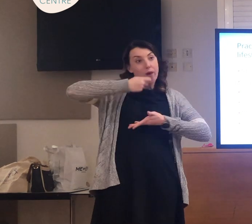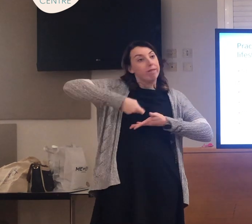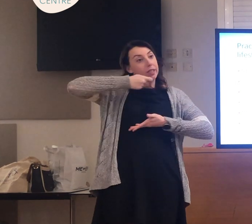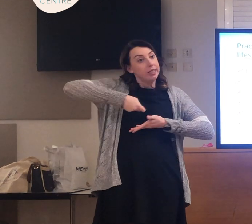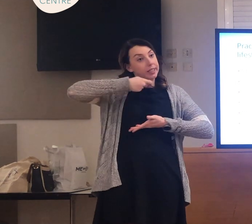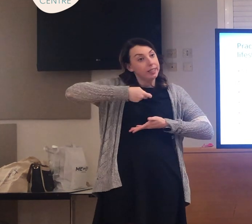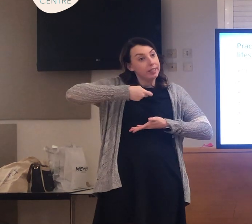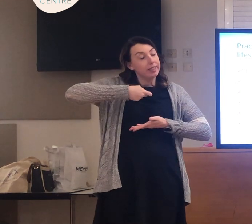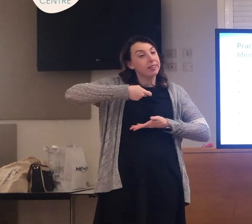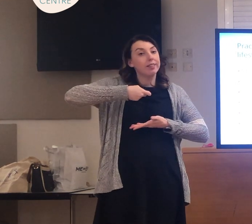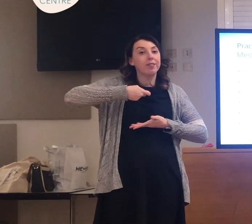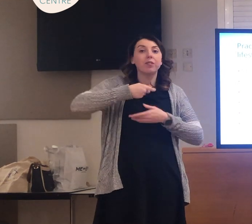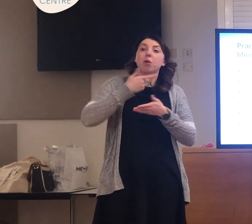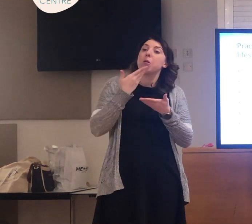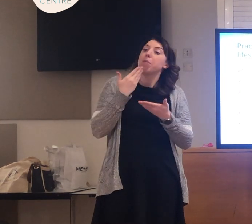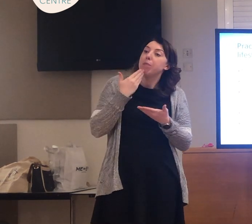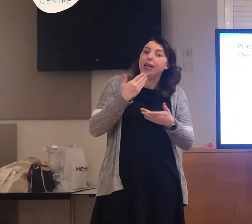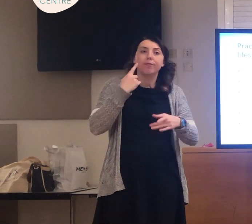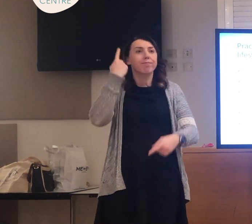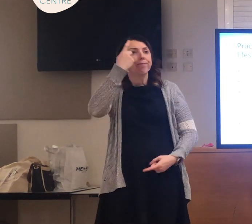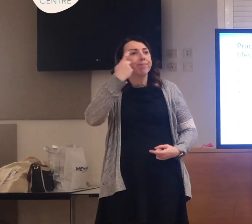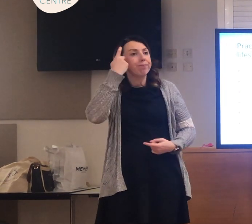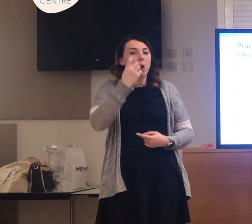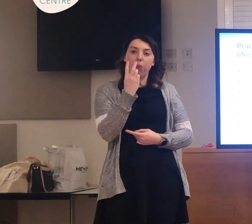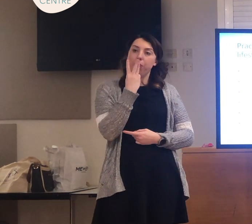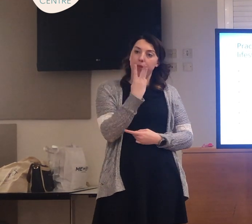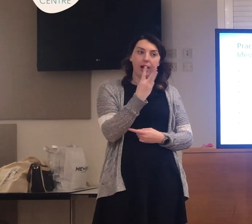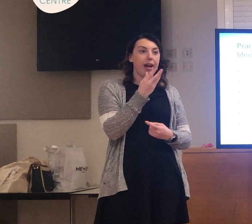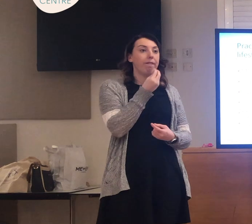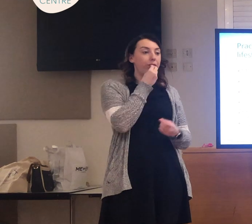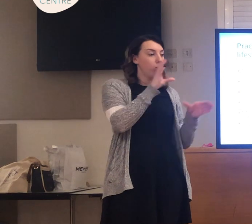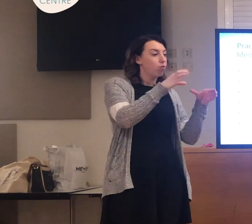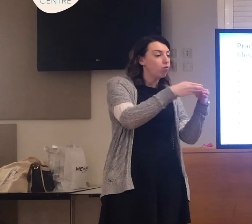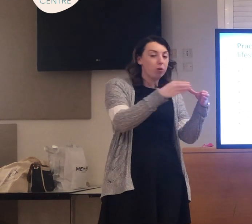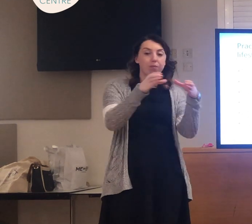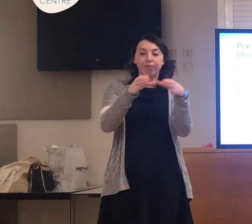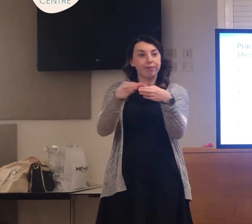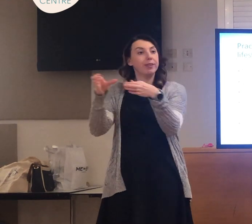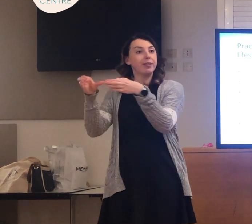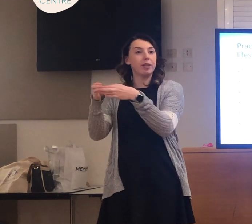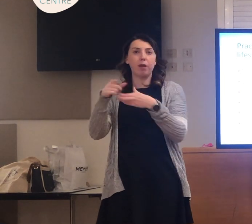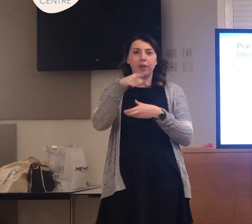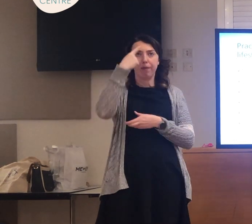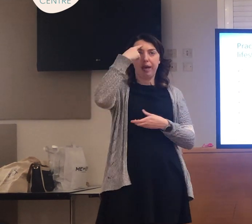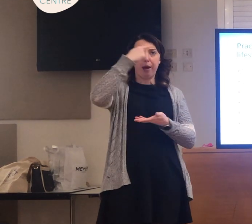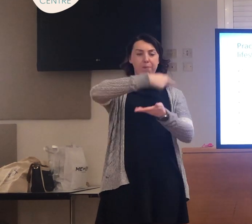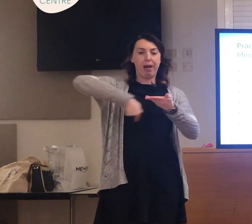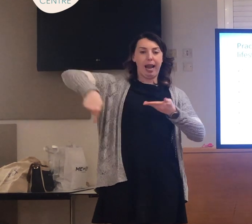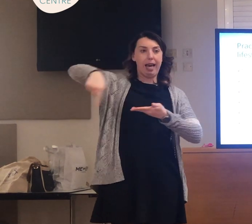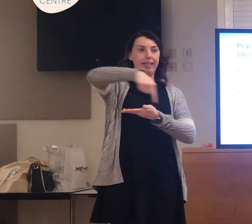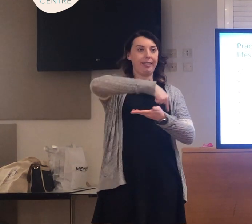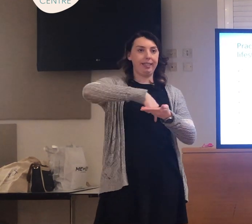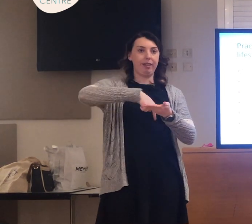breakfast, try to think about 3 food groups and imagine your plate